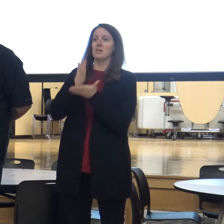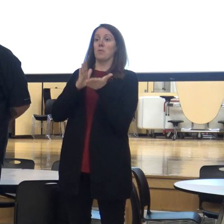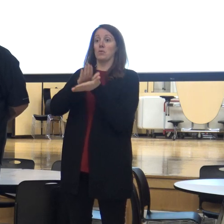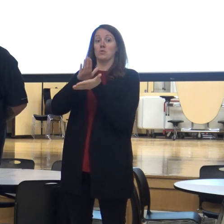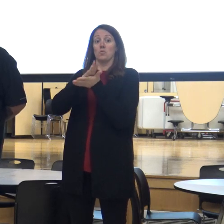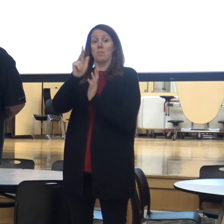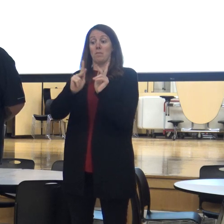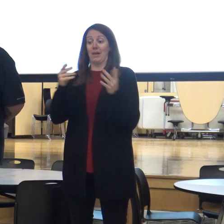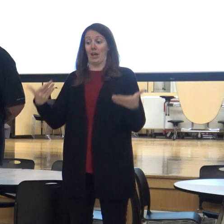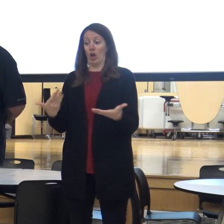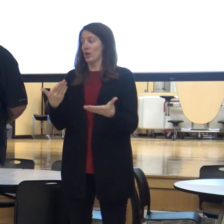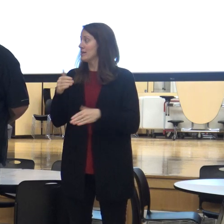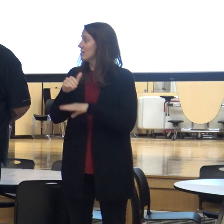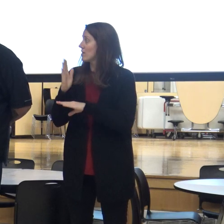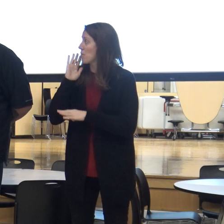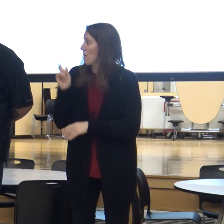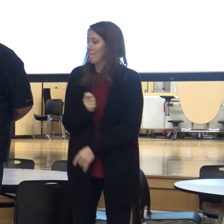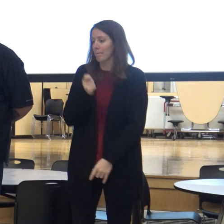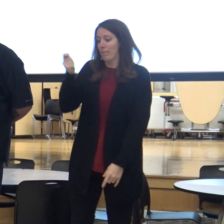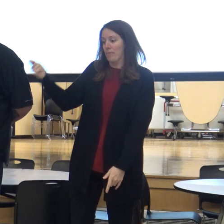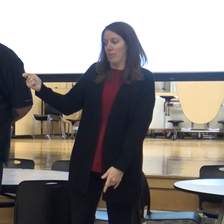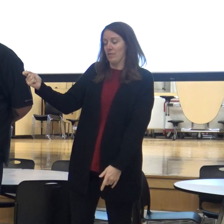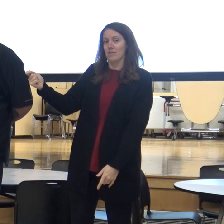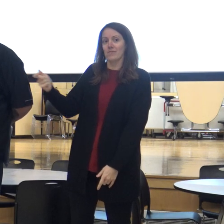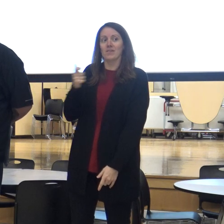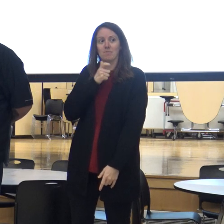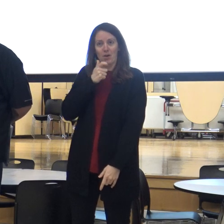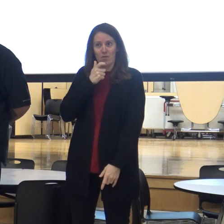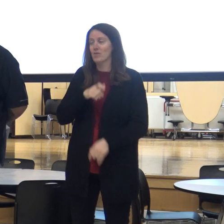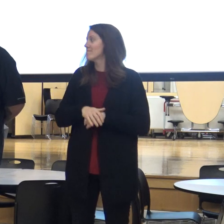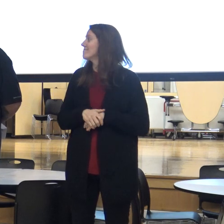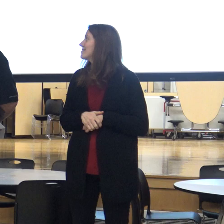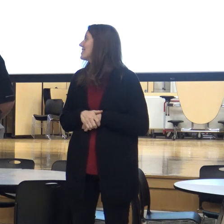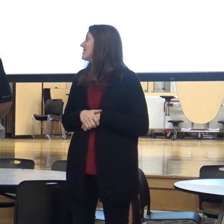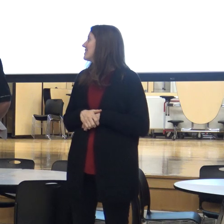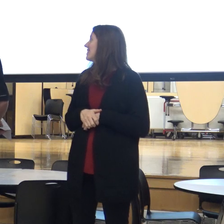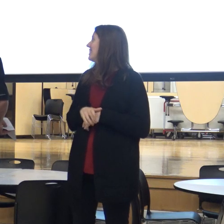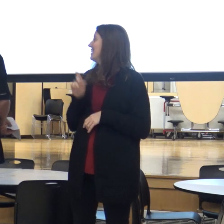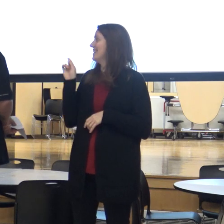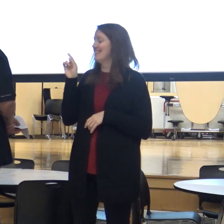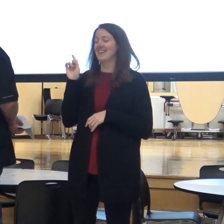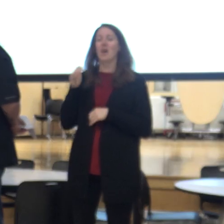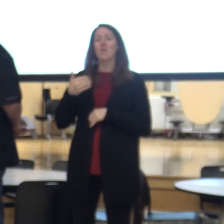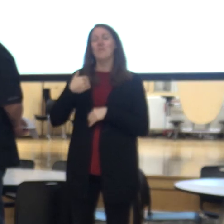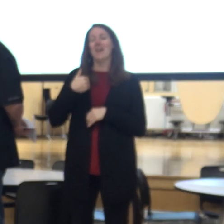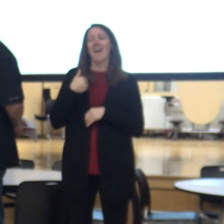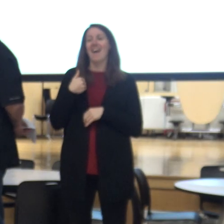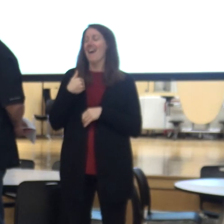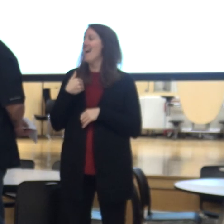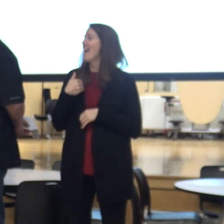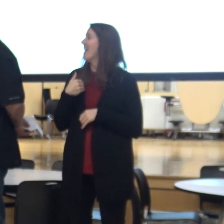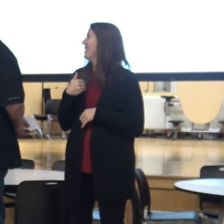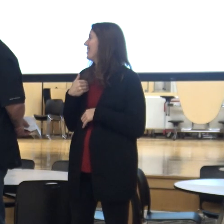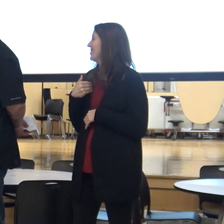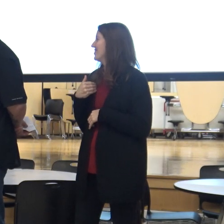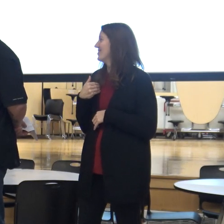us this evening. And I'm actually going to hand over the mic rather than just pointing at them, as we have